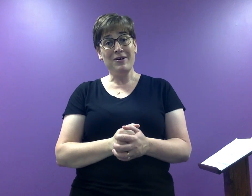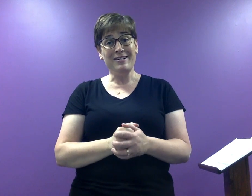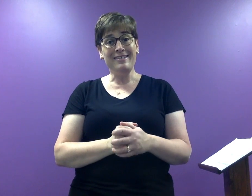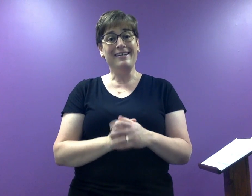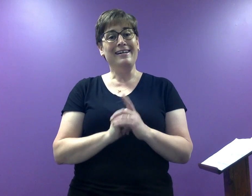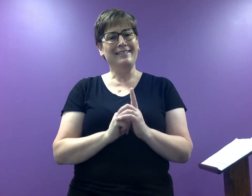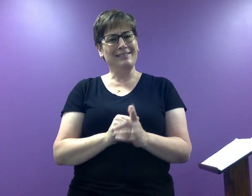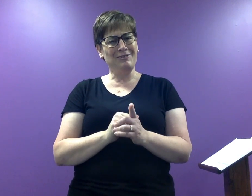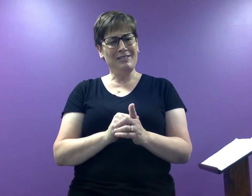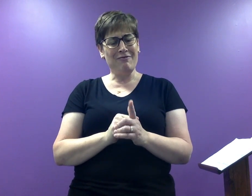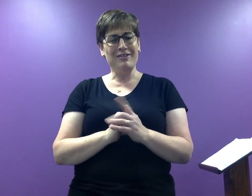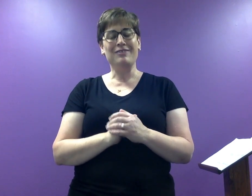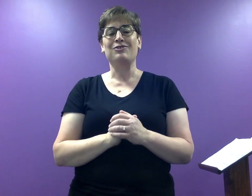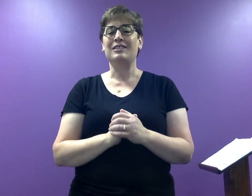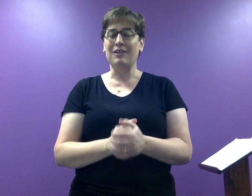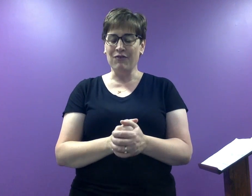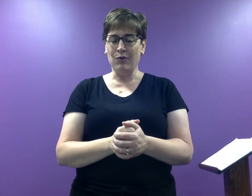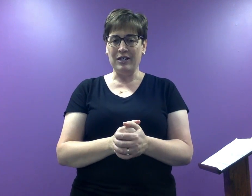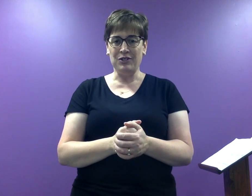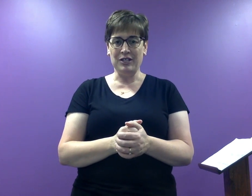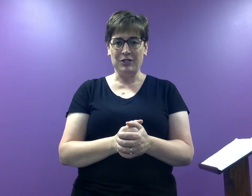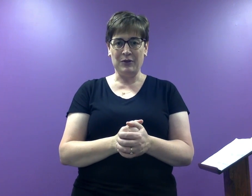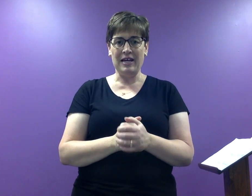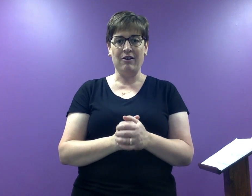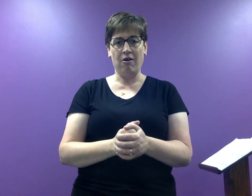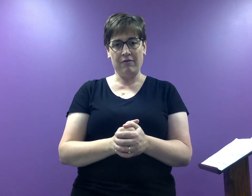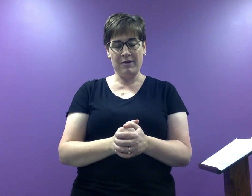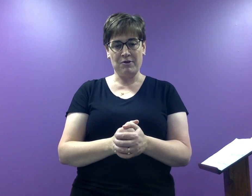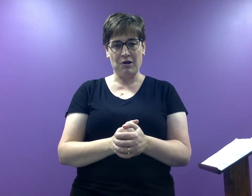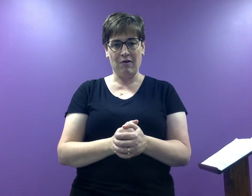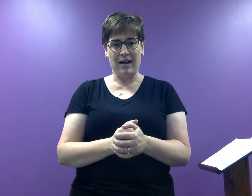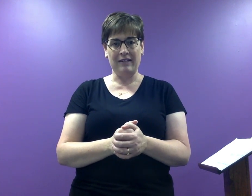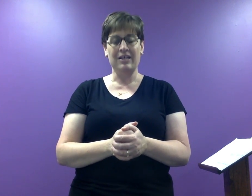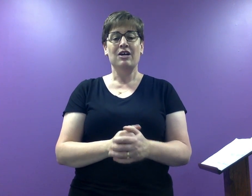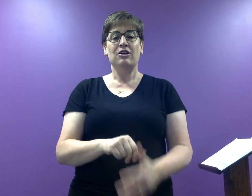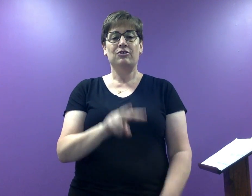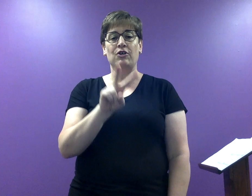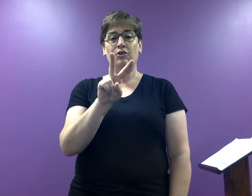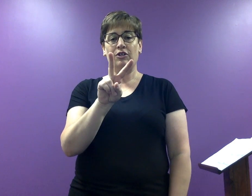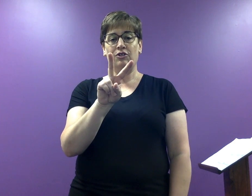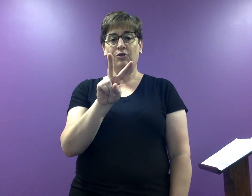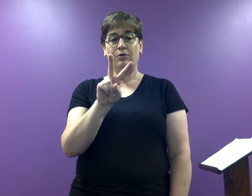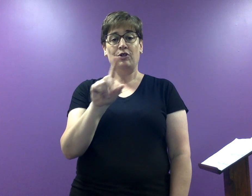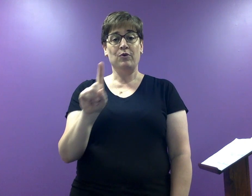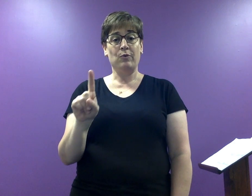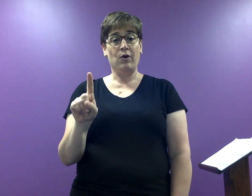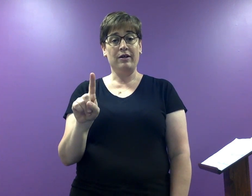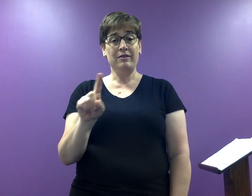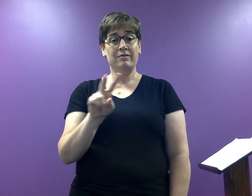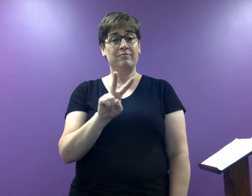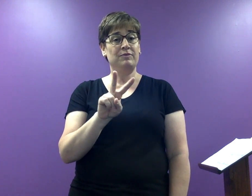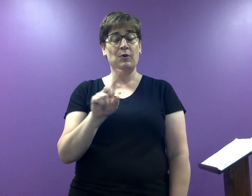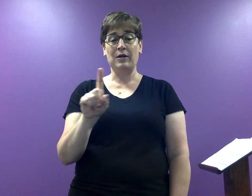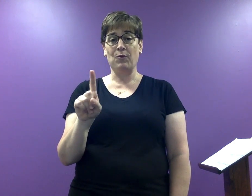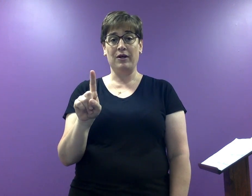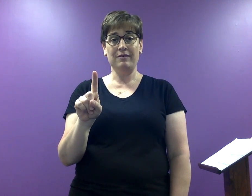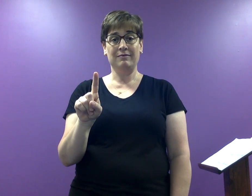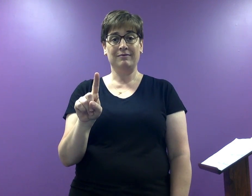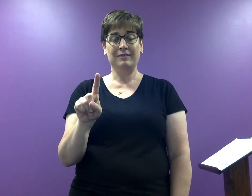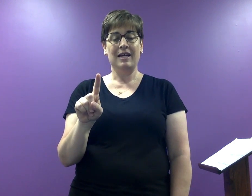21 is a little different. There's different ways you can do it, and all of them are correct. So you can do 2 and 1, 21.